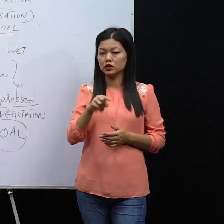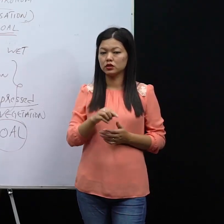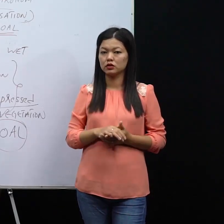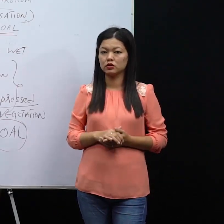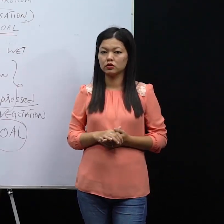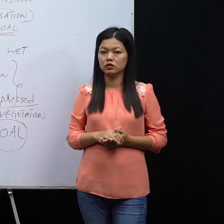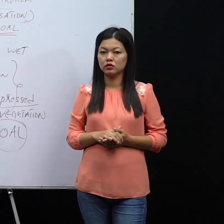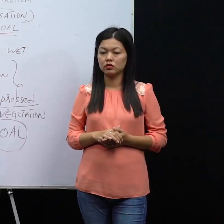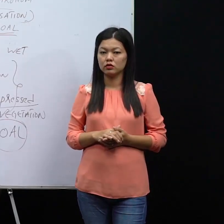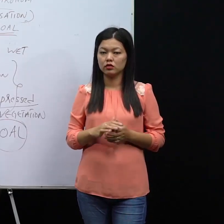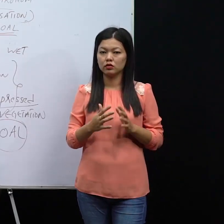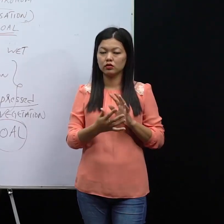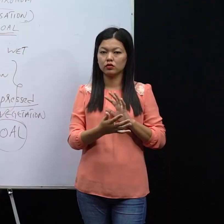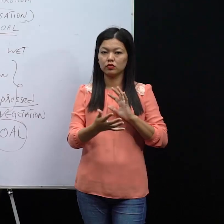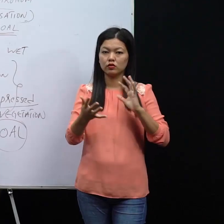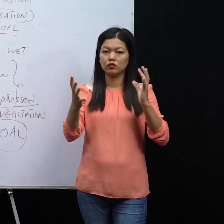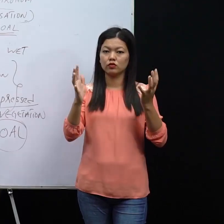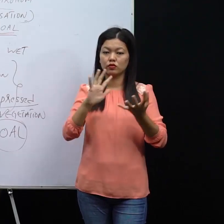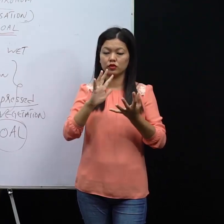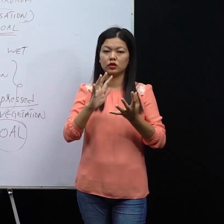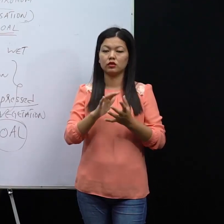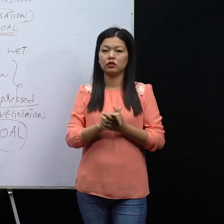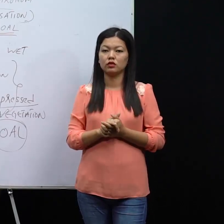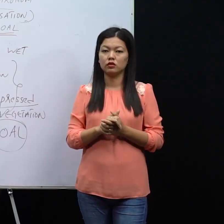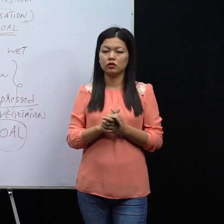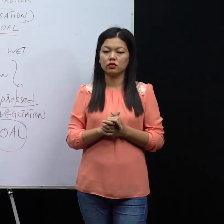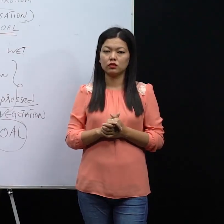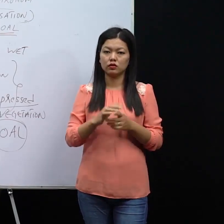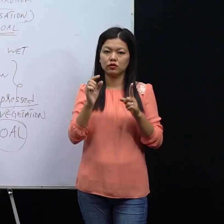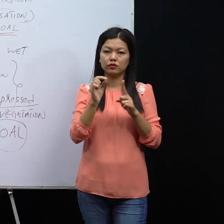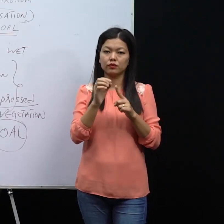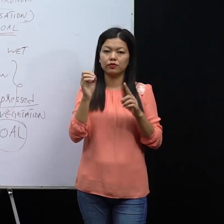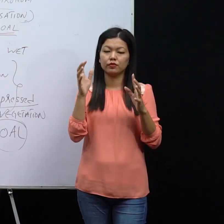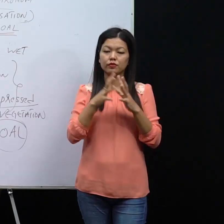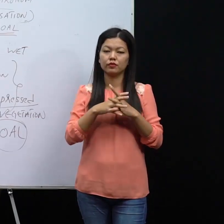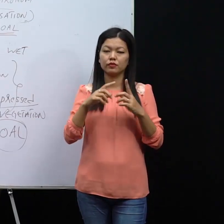27% of world, okay, this global energy requirement, okay,